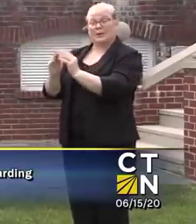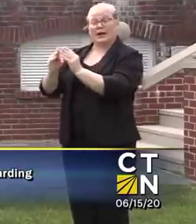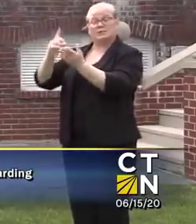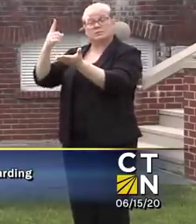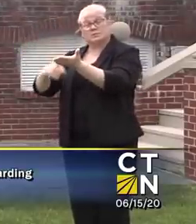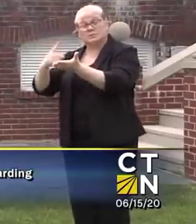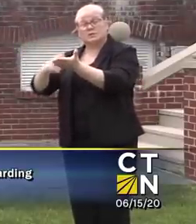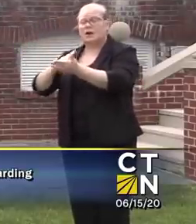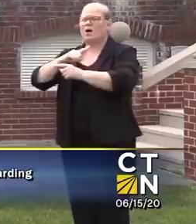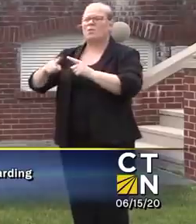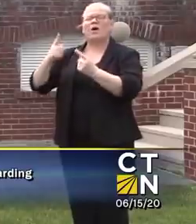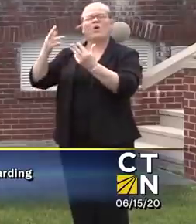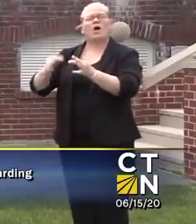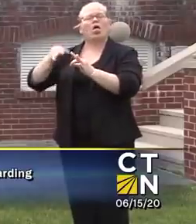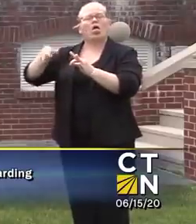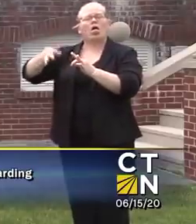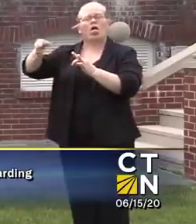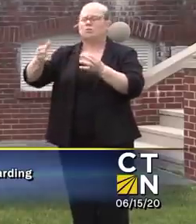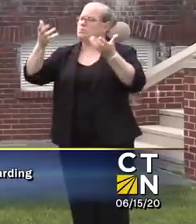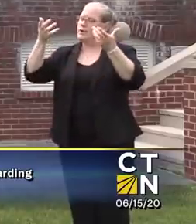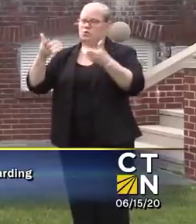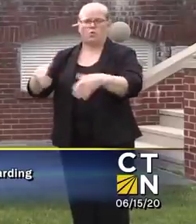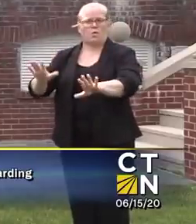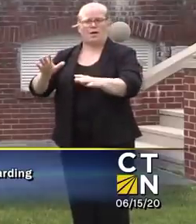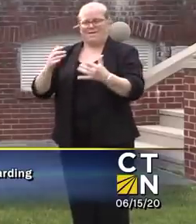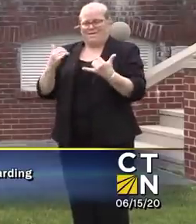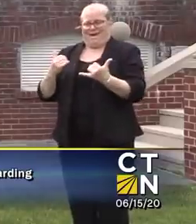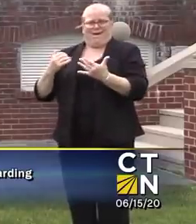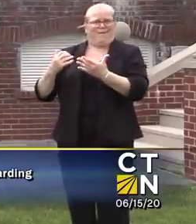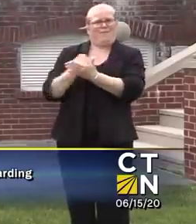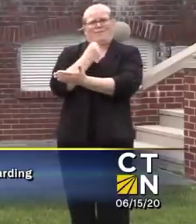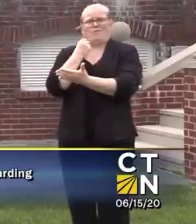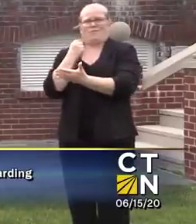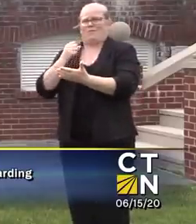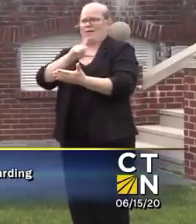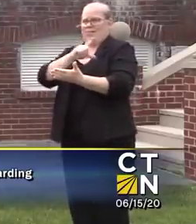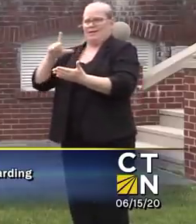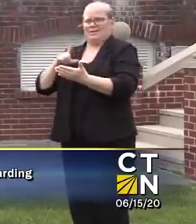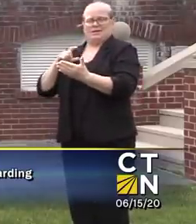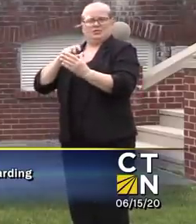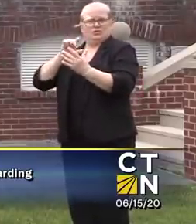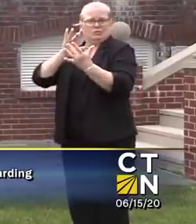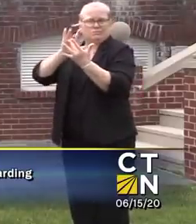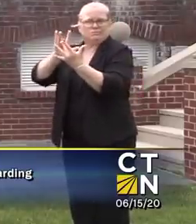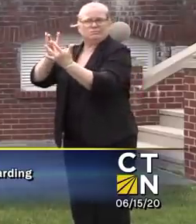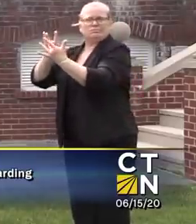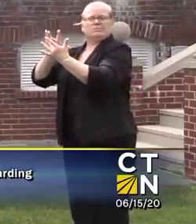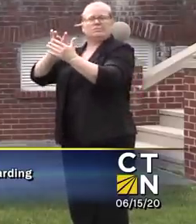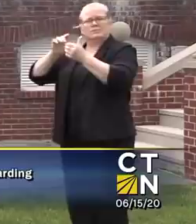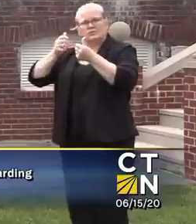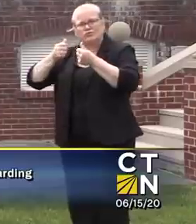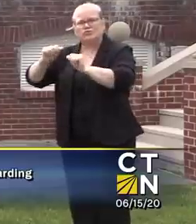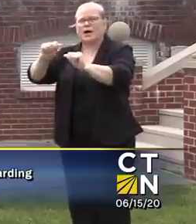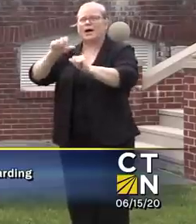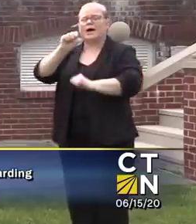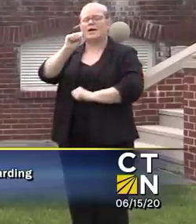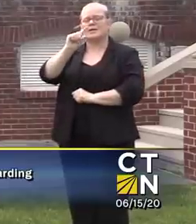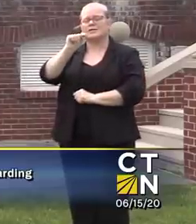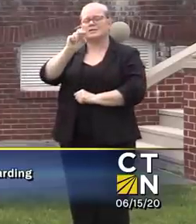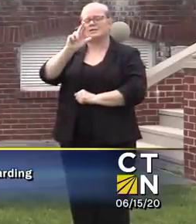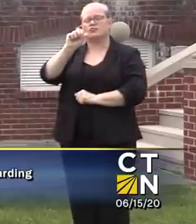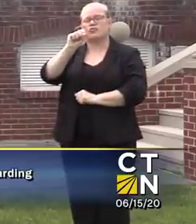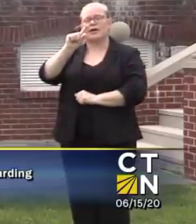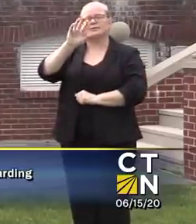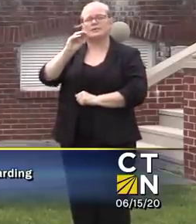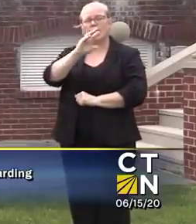right now and then work with my friends in the legislature going forward to build off of the good bill that Stastrom and Winfield,